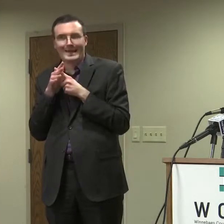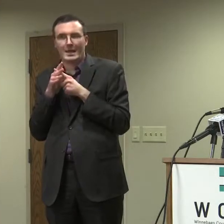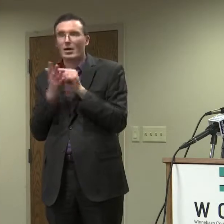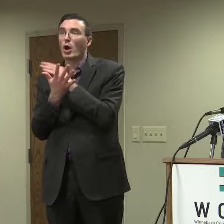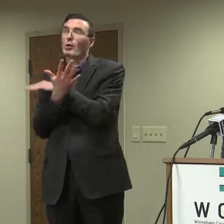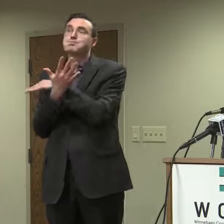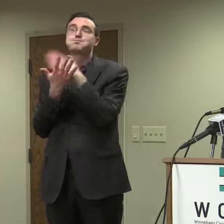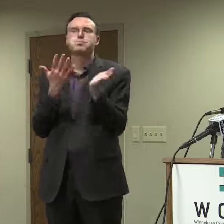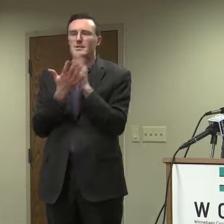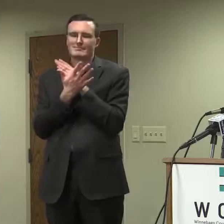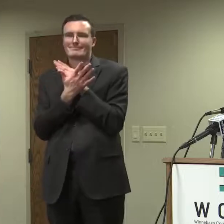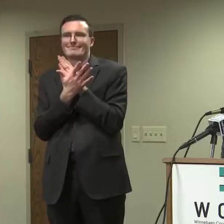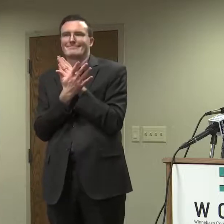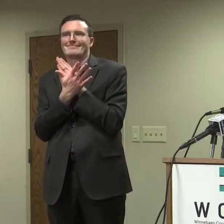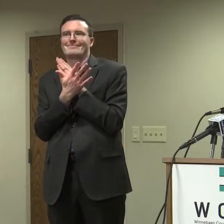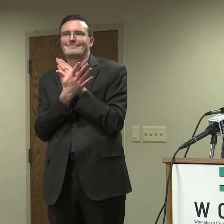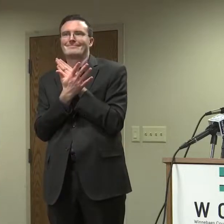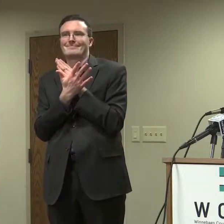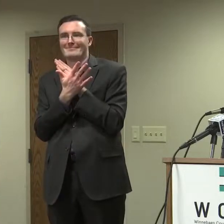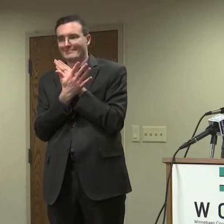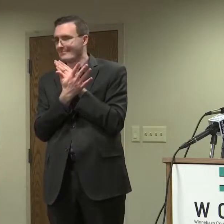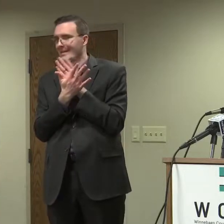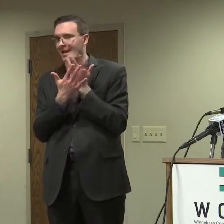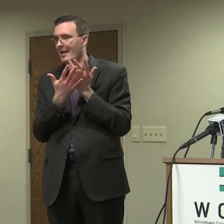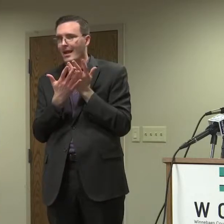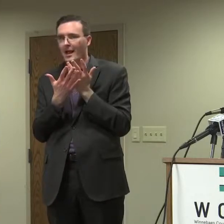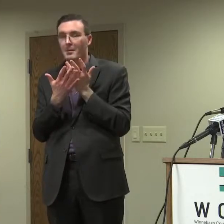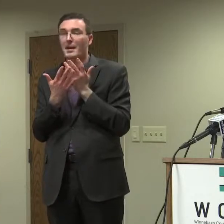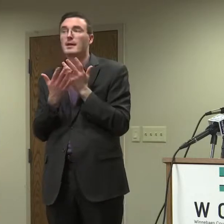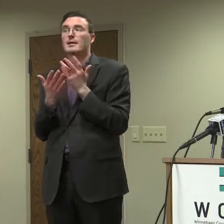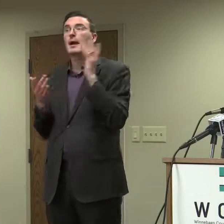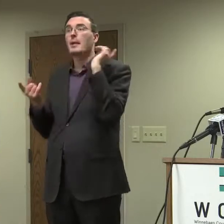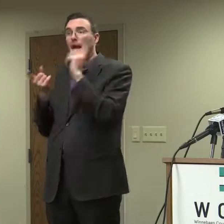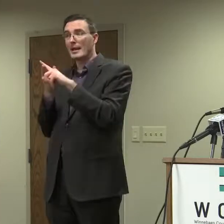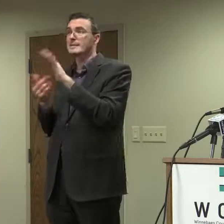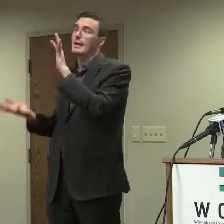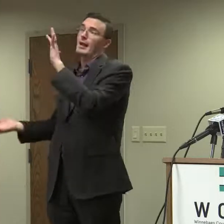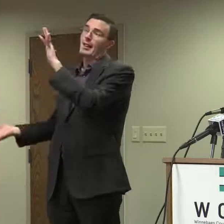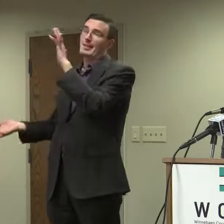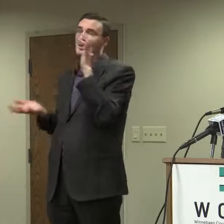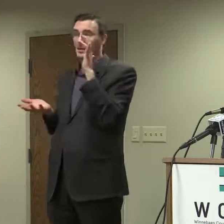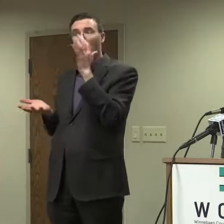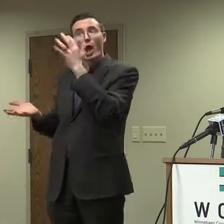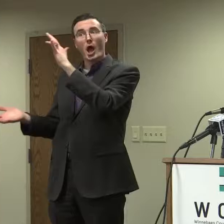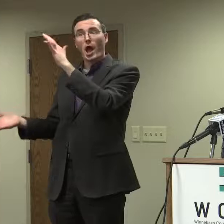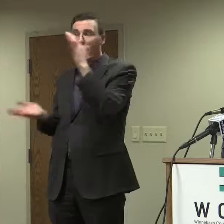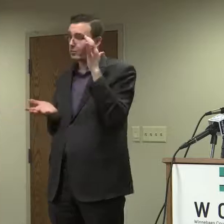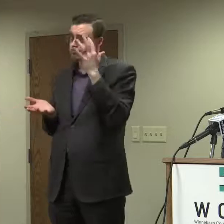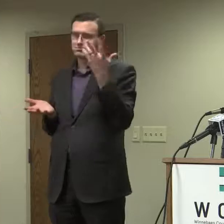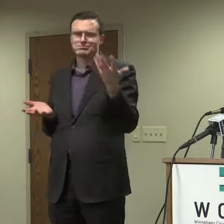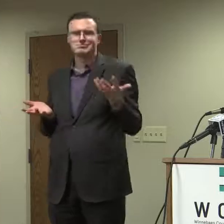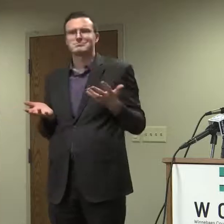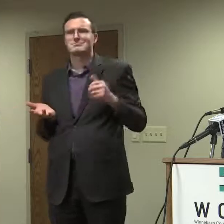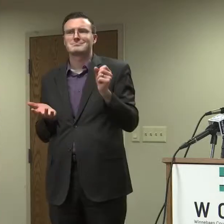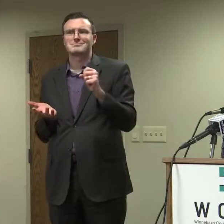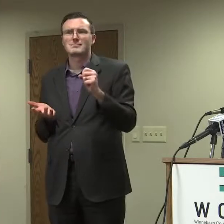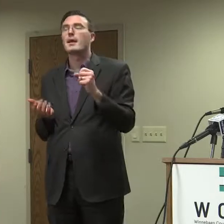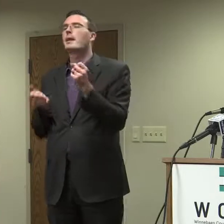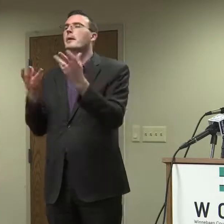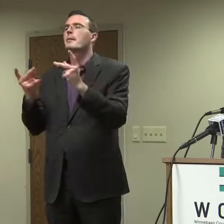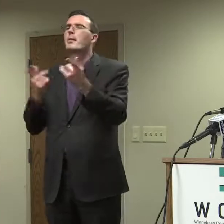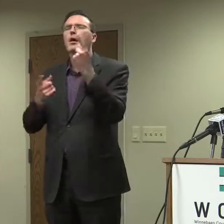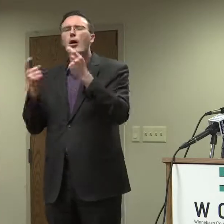Until, we're getting adequate supplies, and we will let you know when it's wide open at that point. I get more questions about when does phase 1C